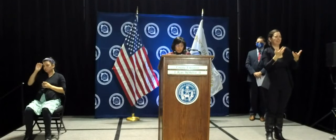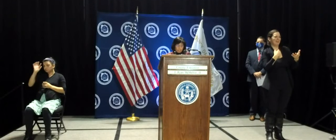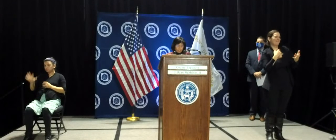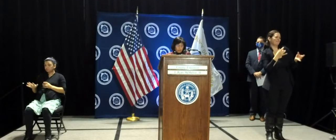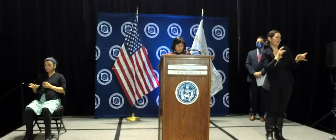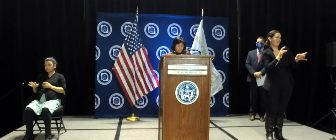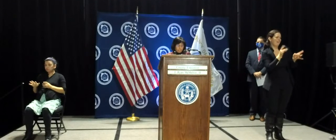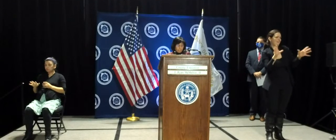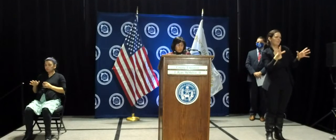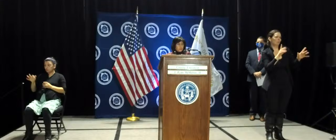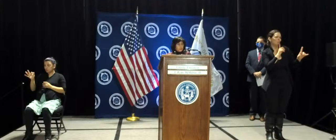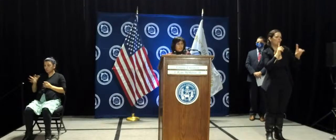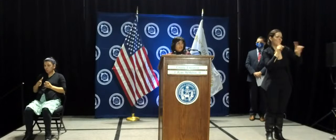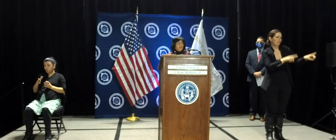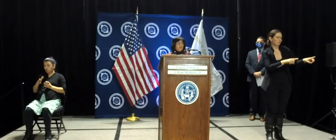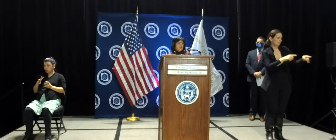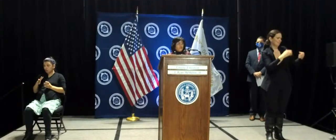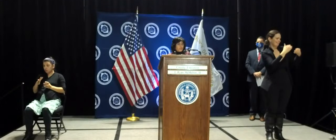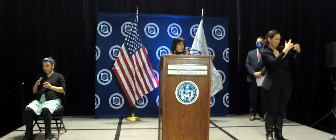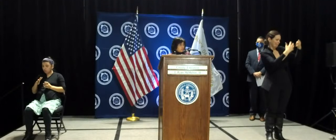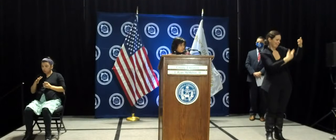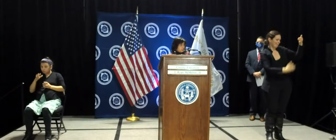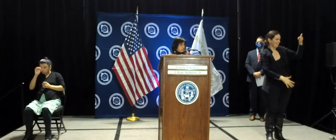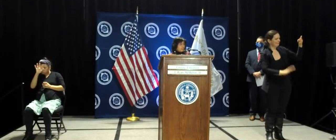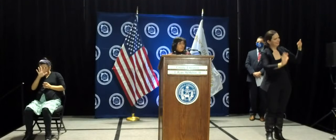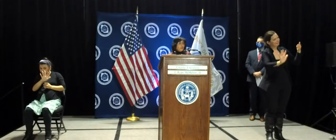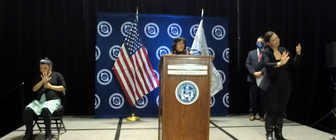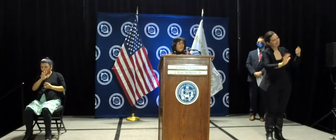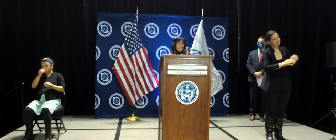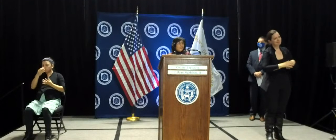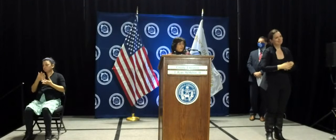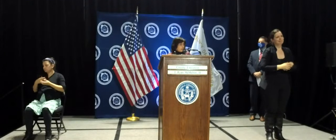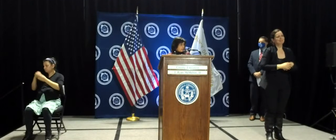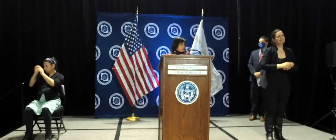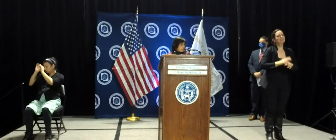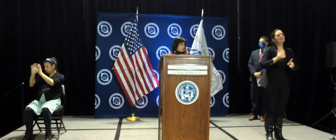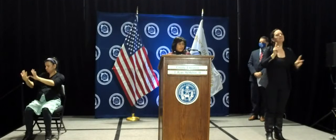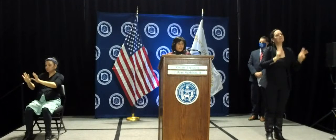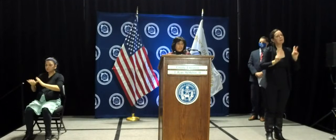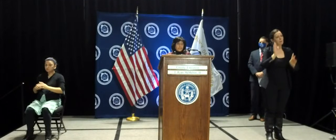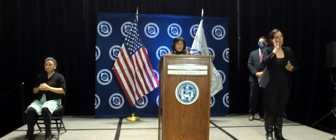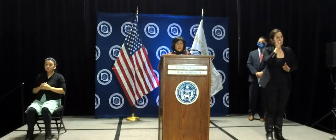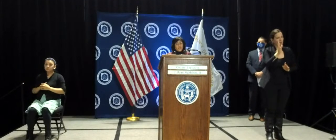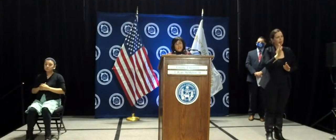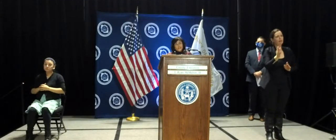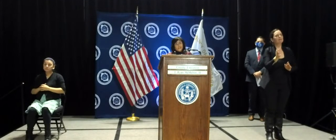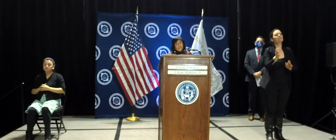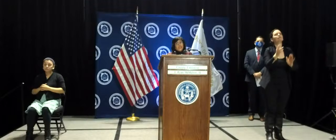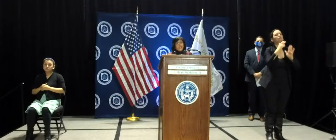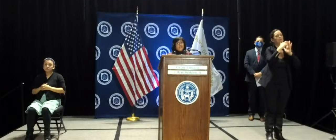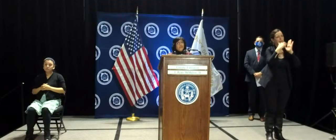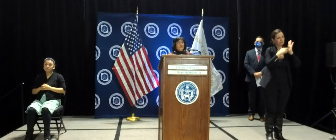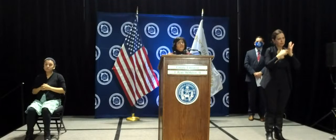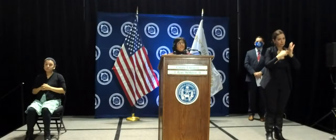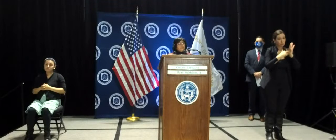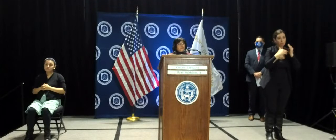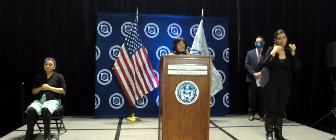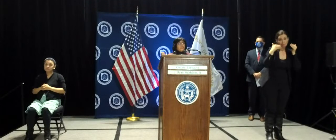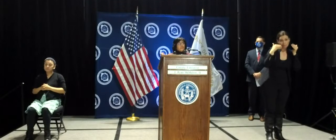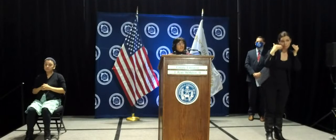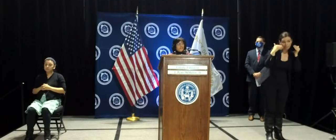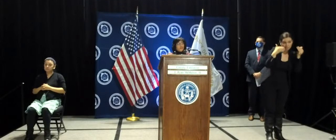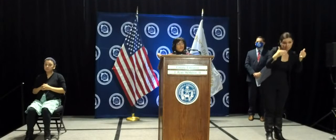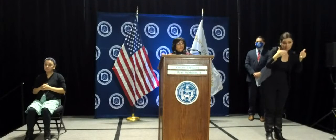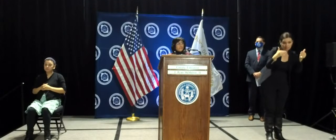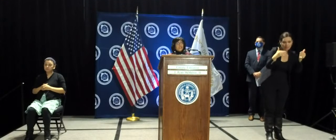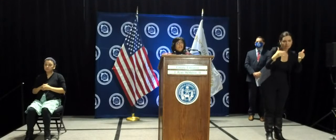app in which people will register when they are getting vaccine from the healthcare provider, and they will get